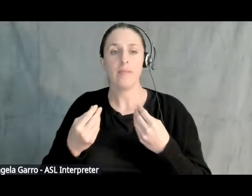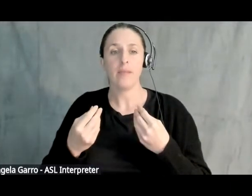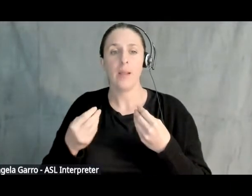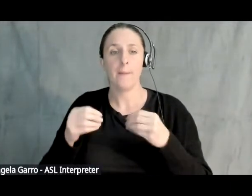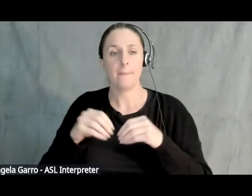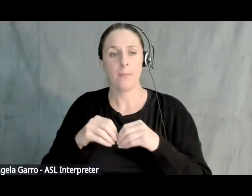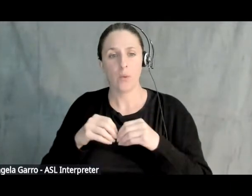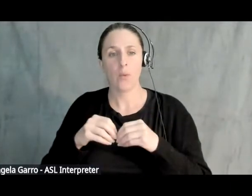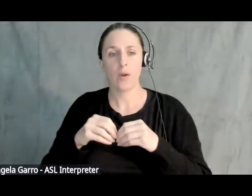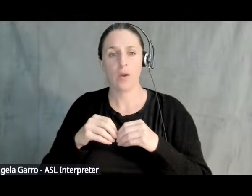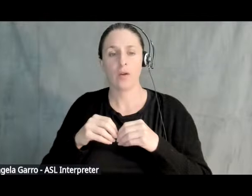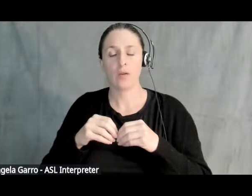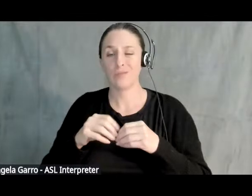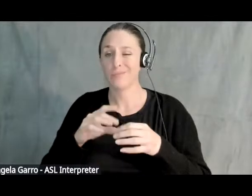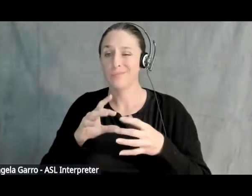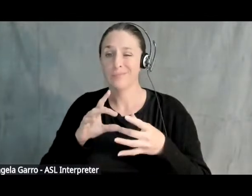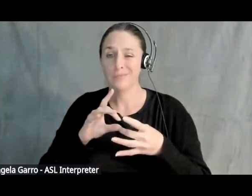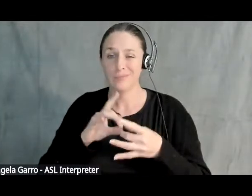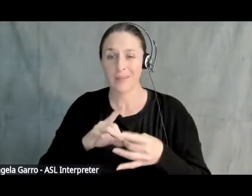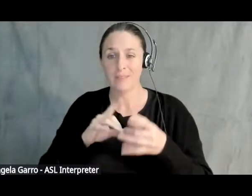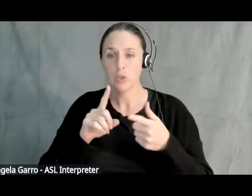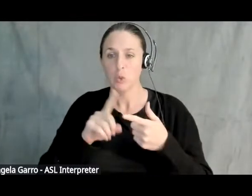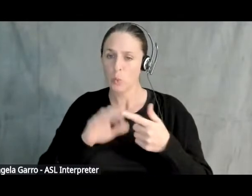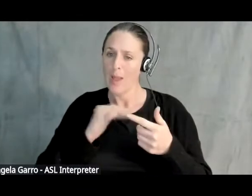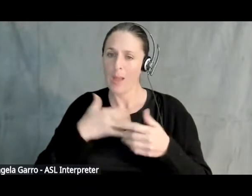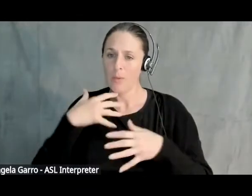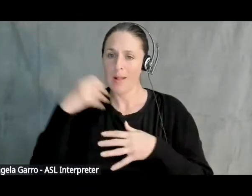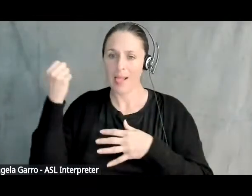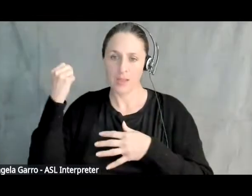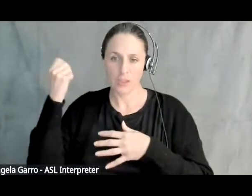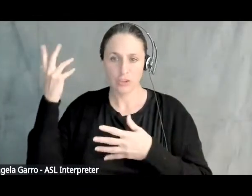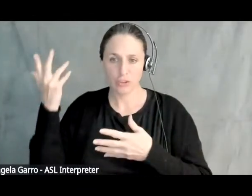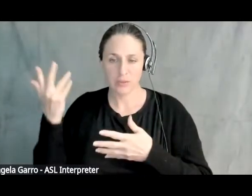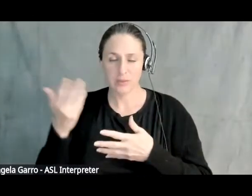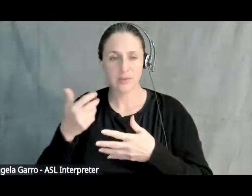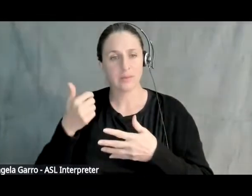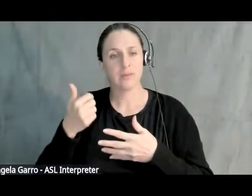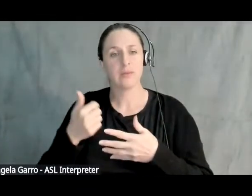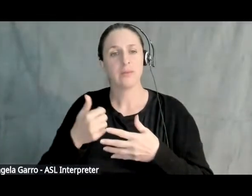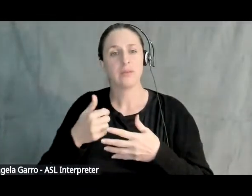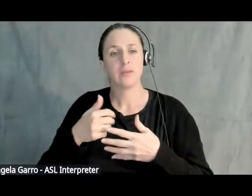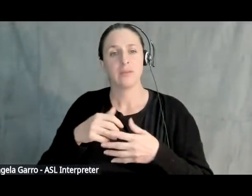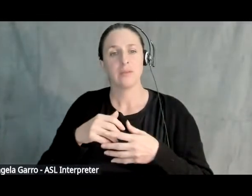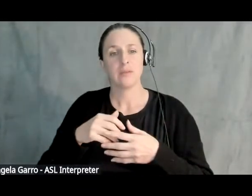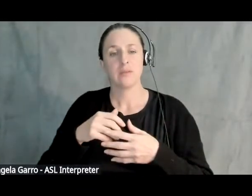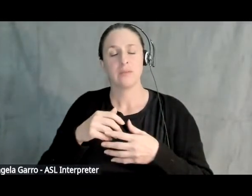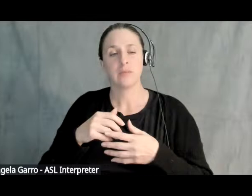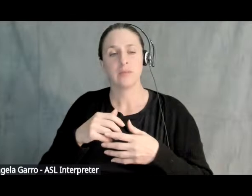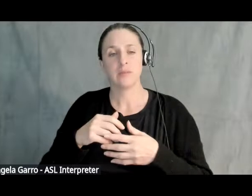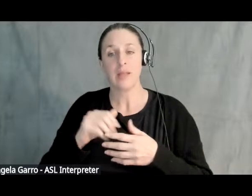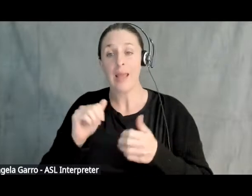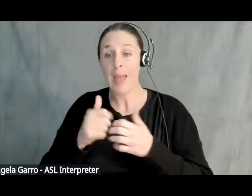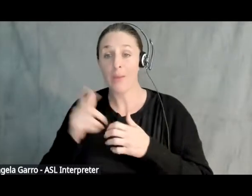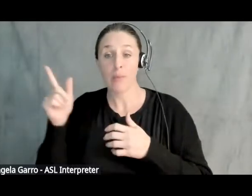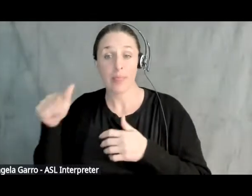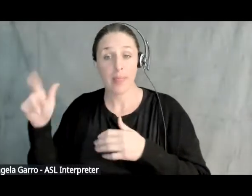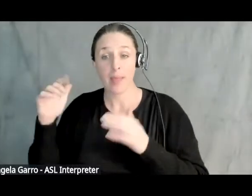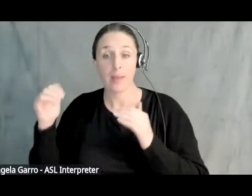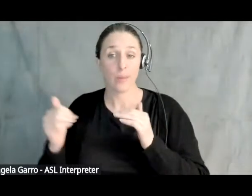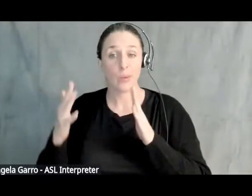to our elders. And so that's just really interesting how they had approached this